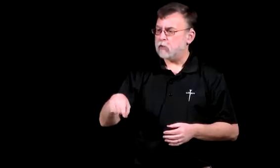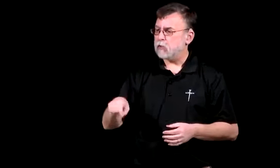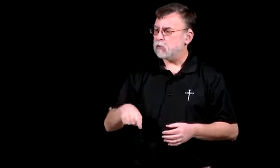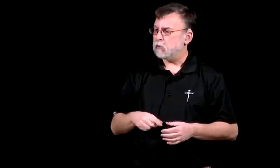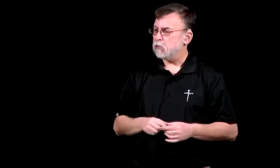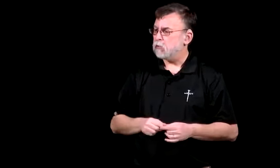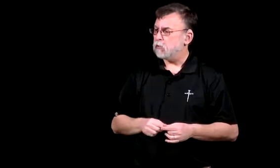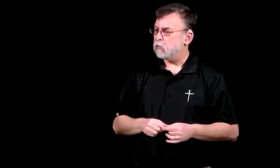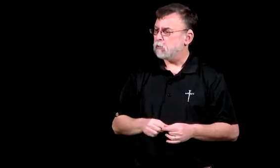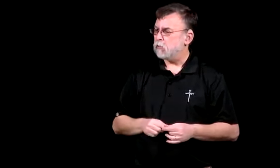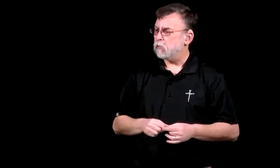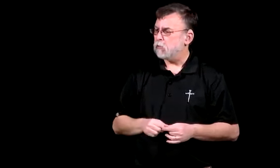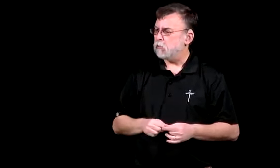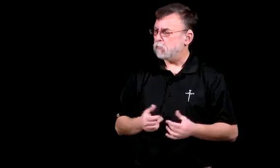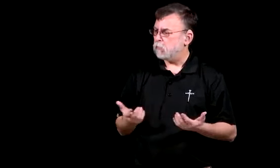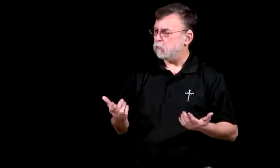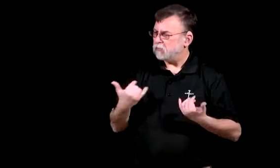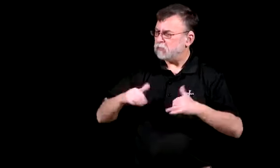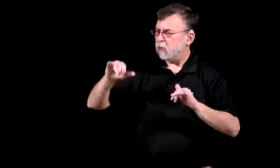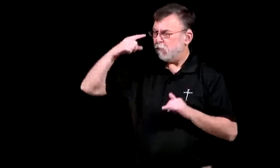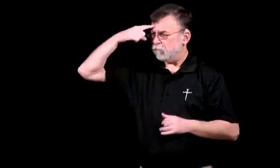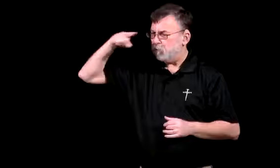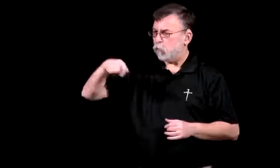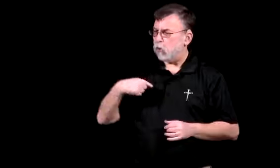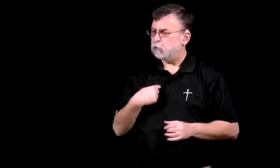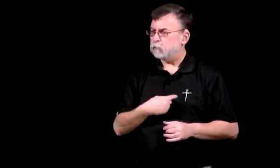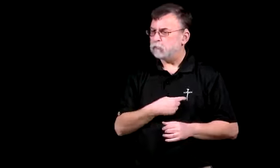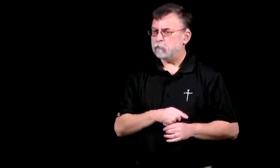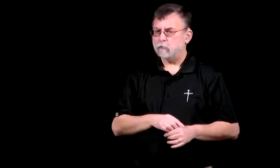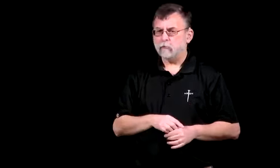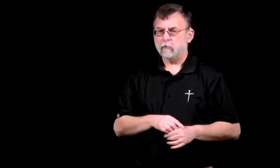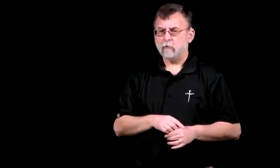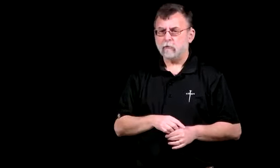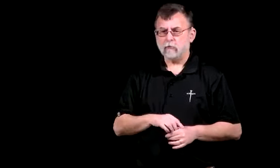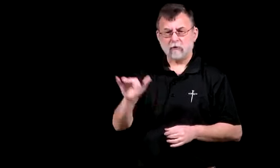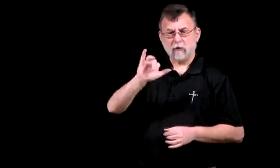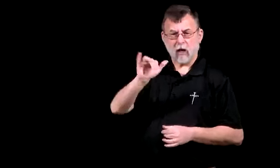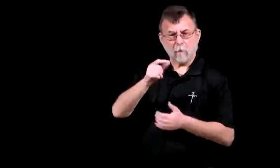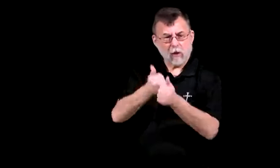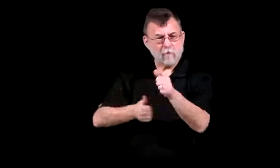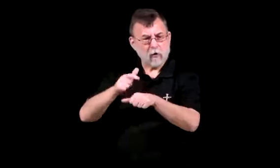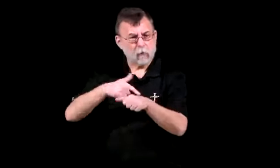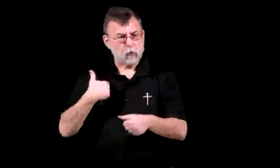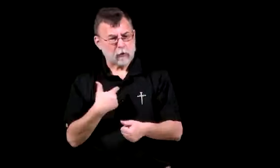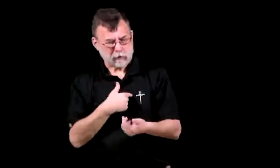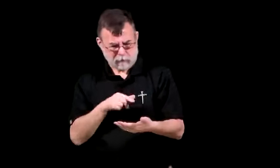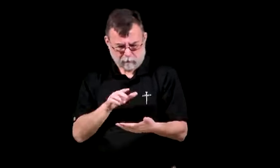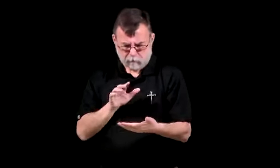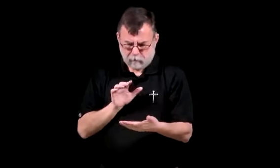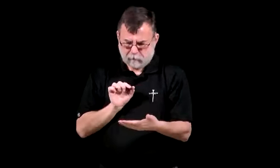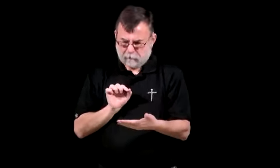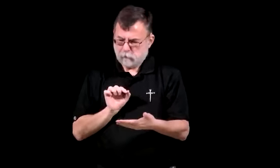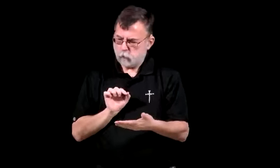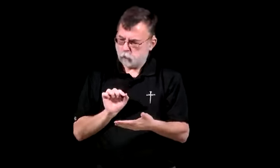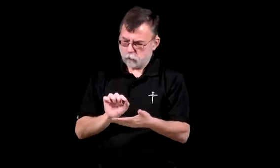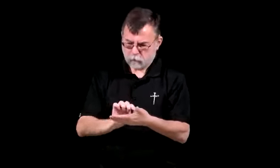God will give us and take care of us by giving us everything we need, which means he is for us. Every time we